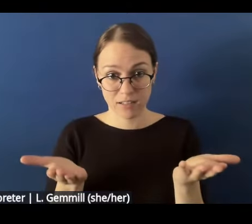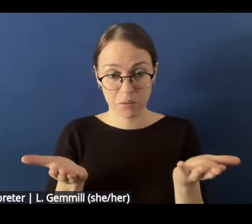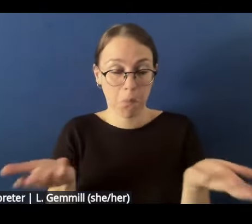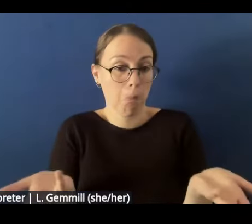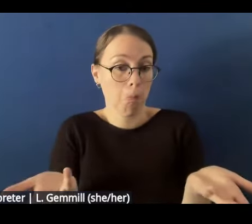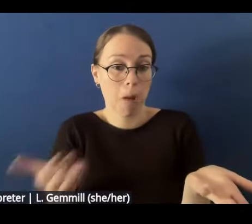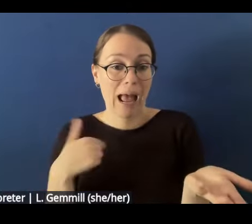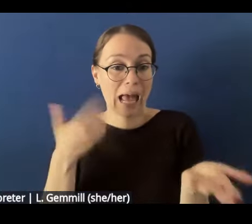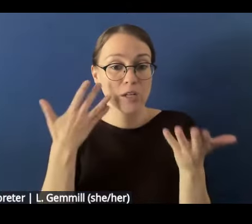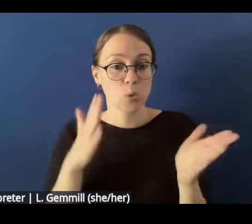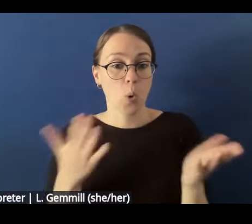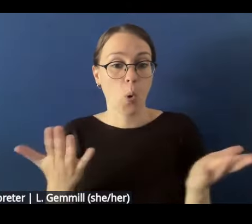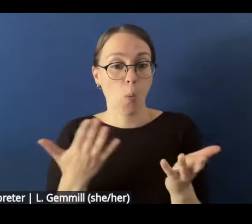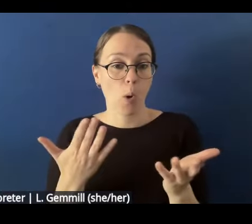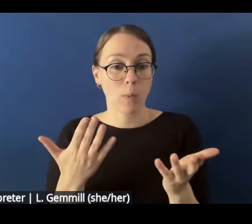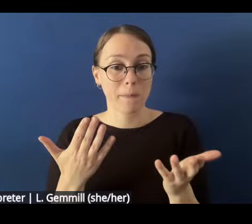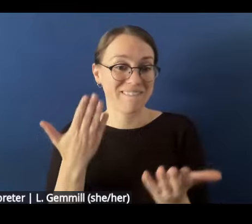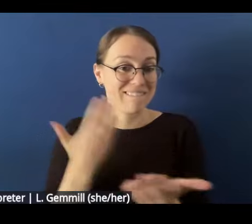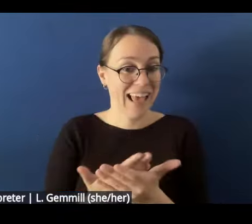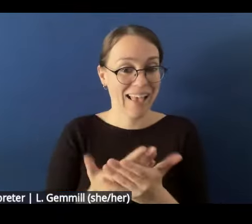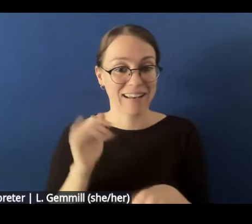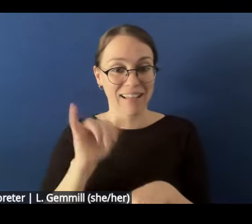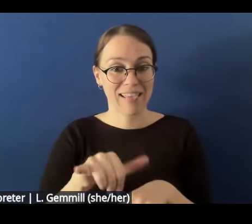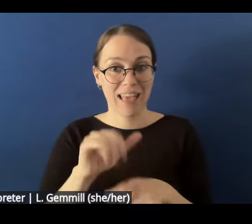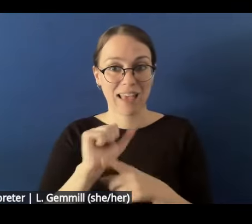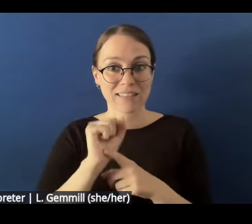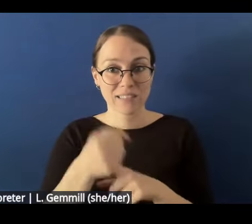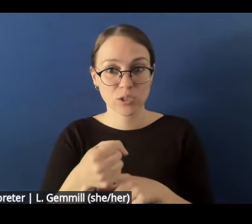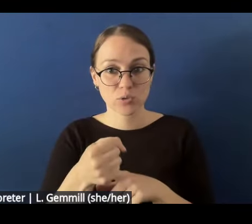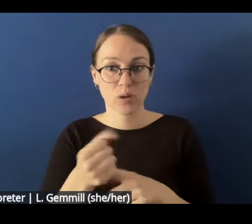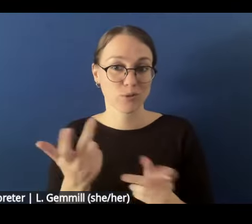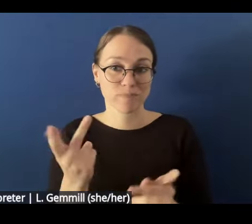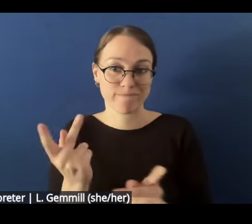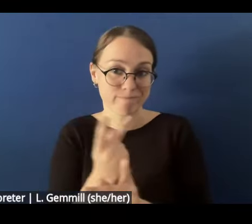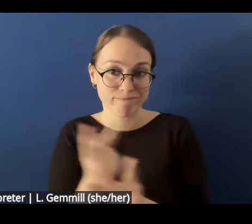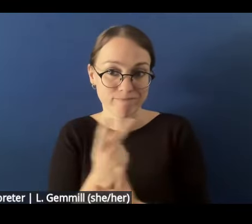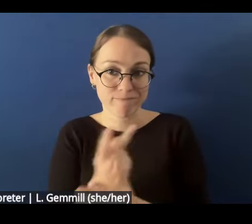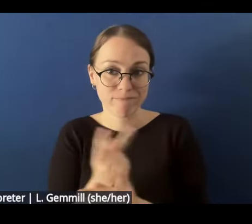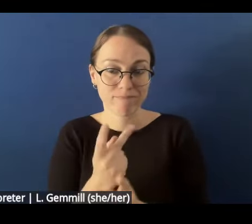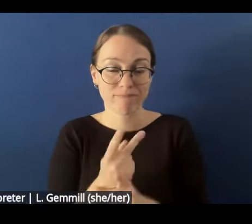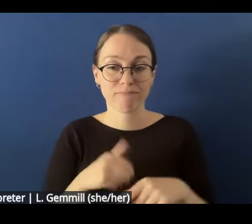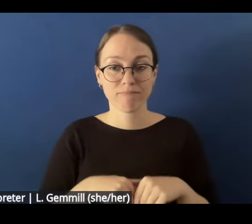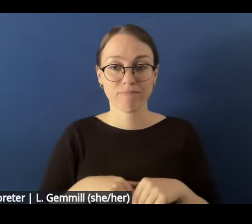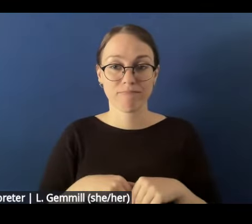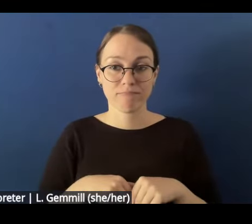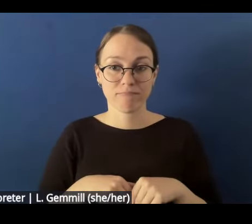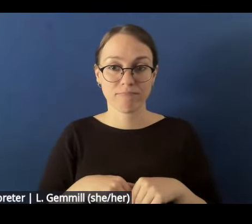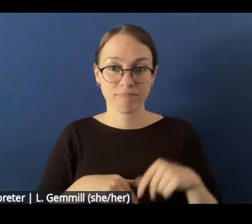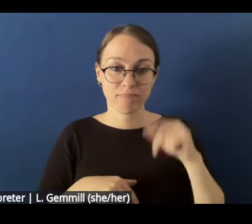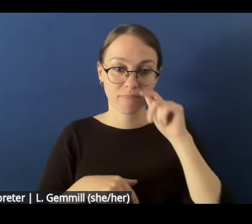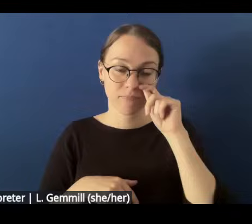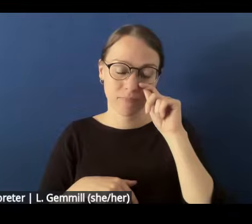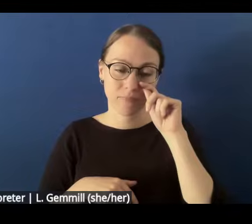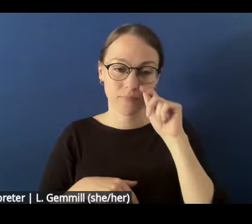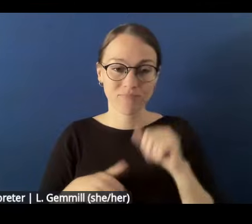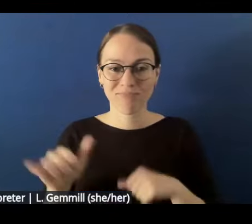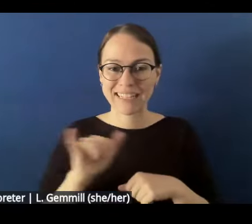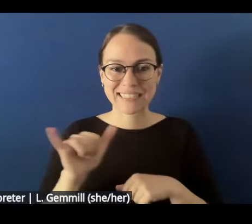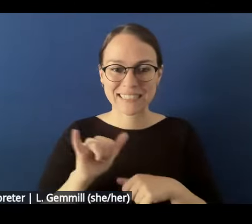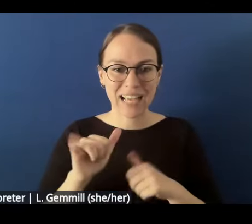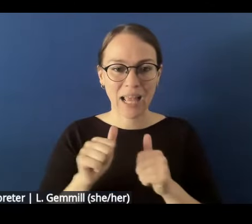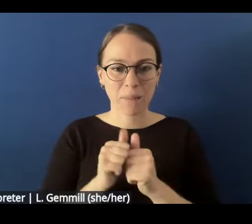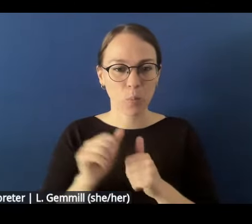valid in that instance, but at that point, then it might be, do we have a match there? Like was brought up, with the circulator block, like